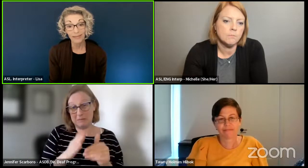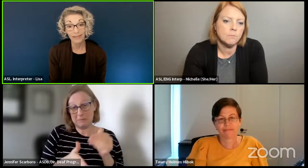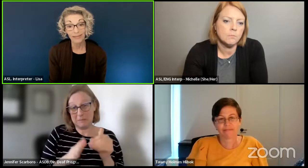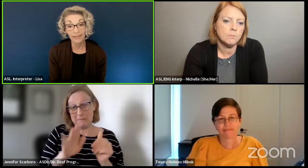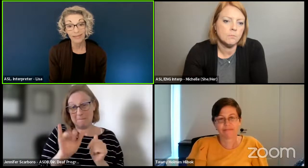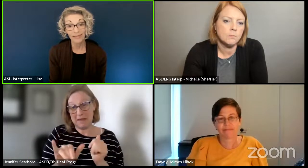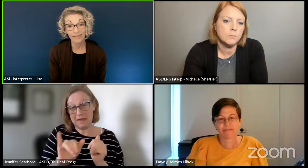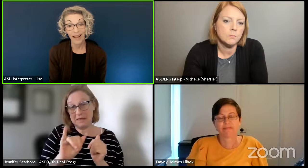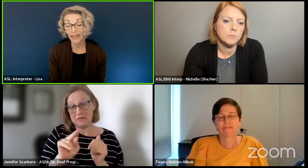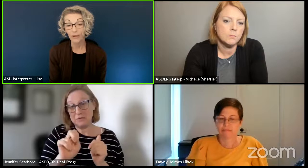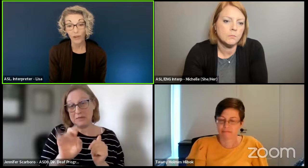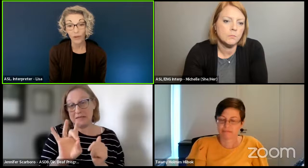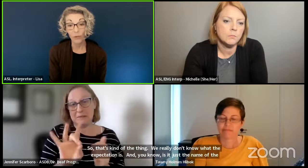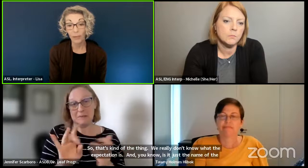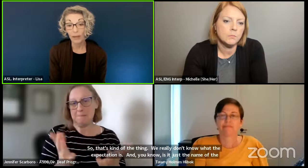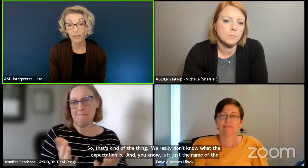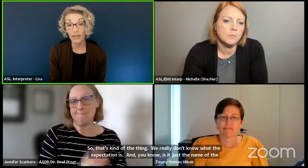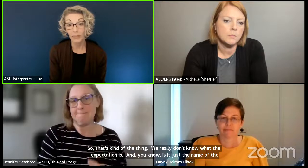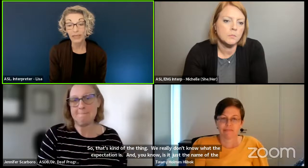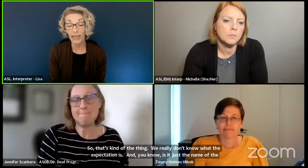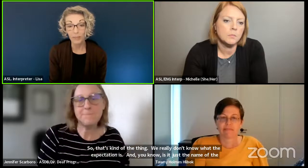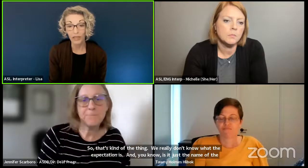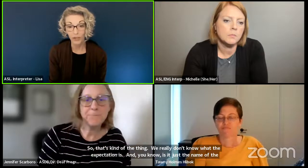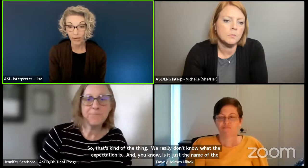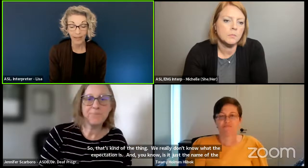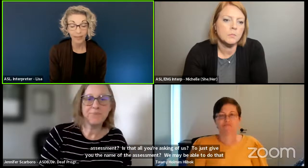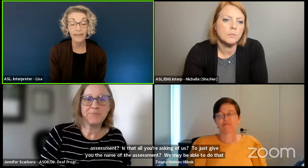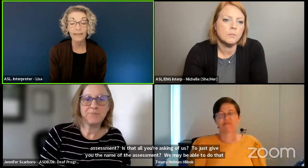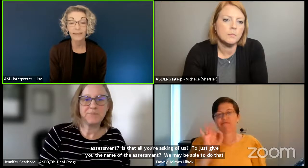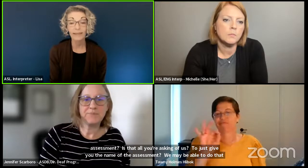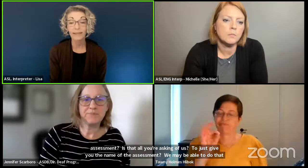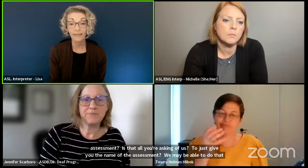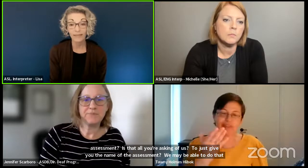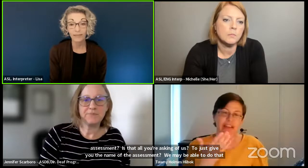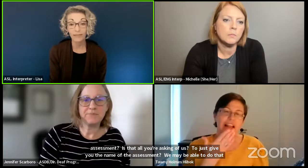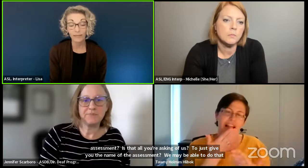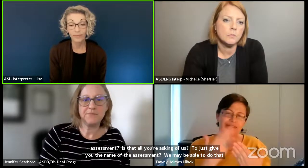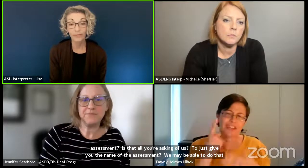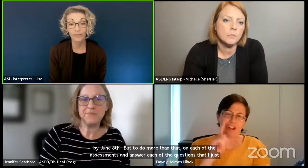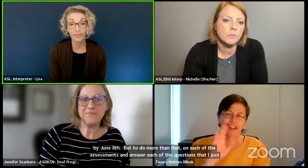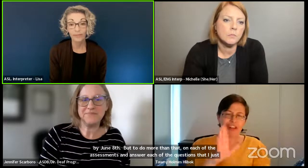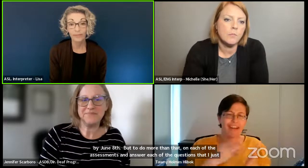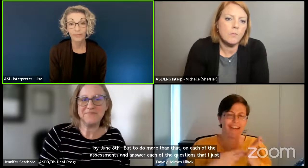But I don't know that we'll be able to complete that by June 8th.